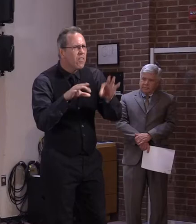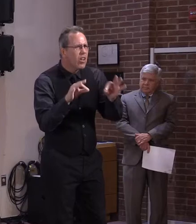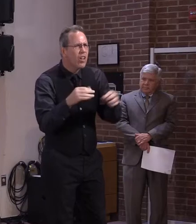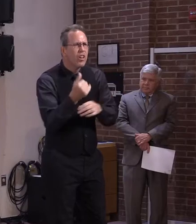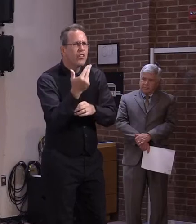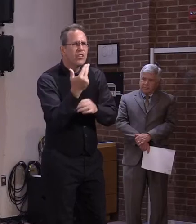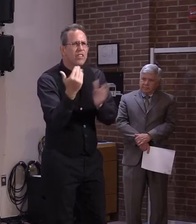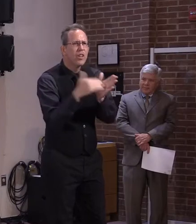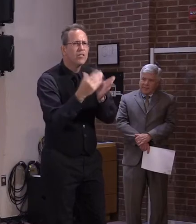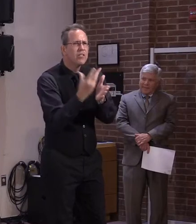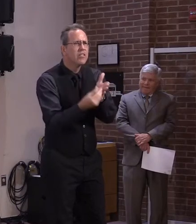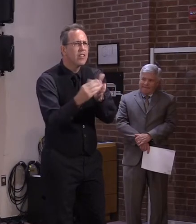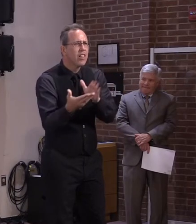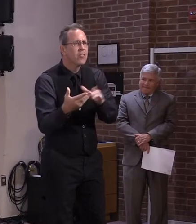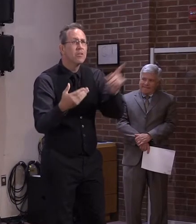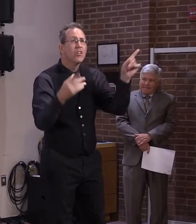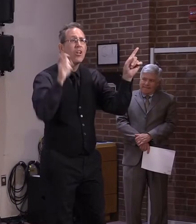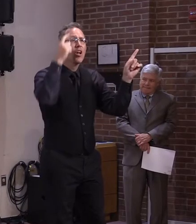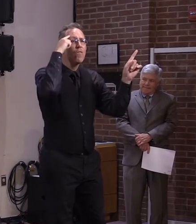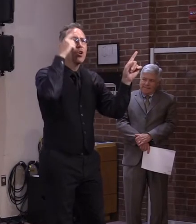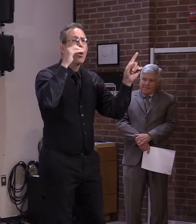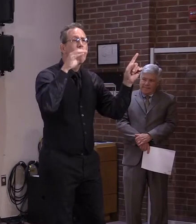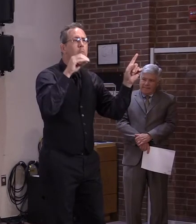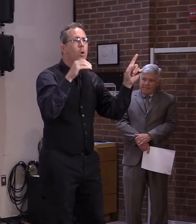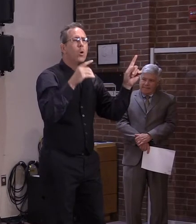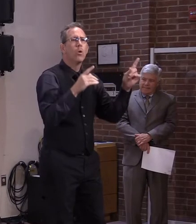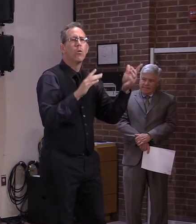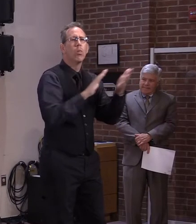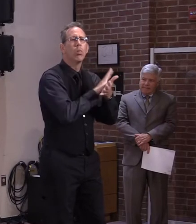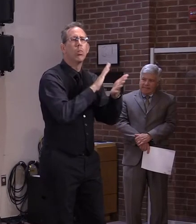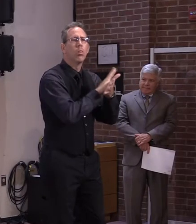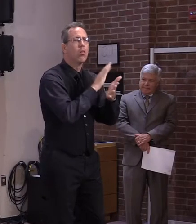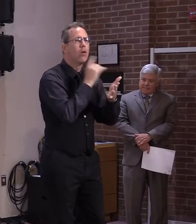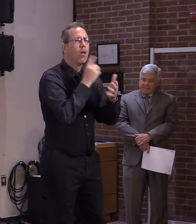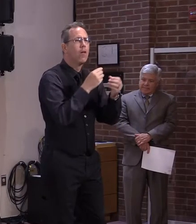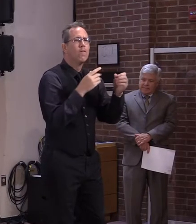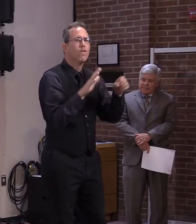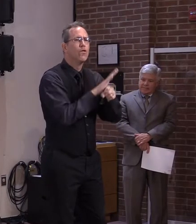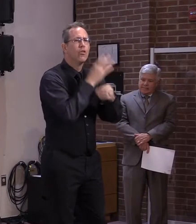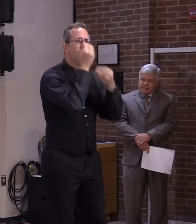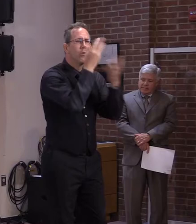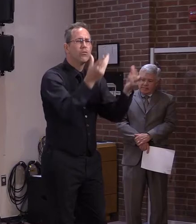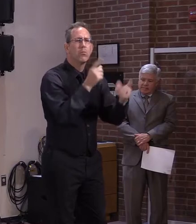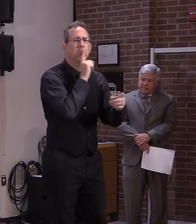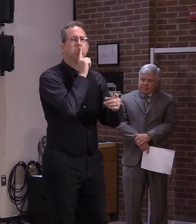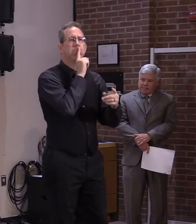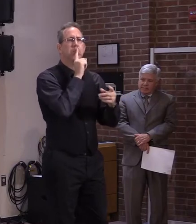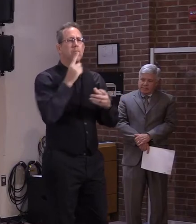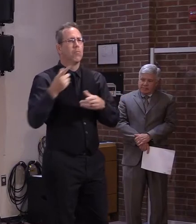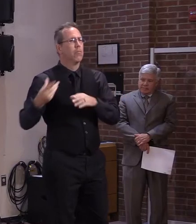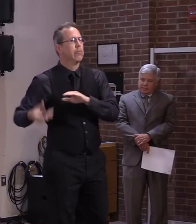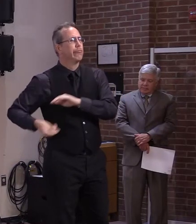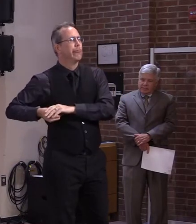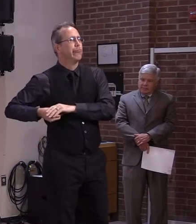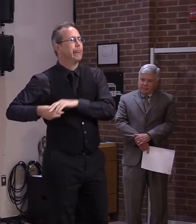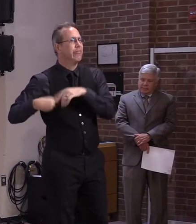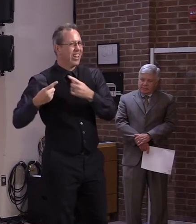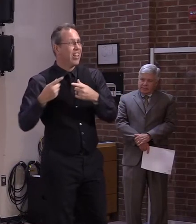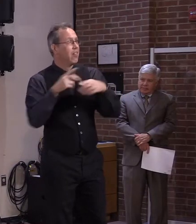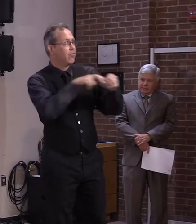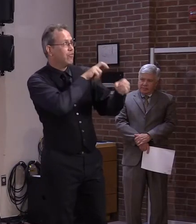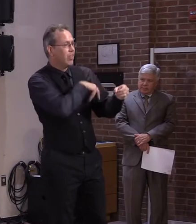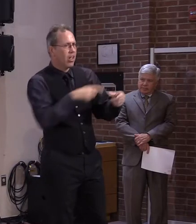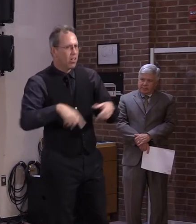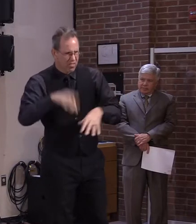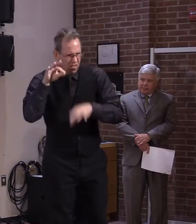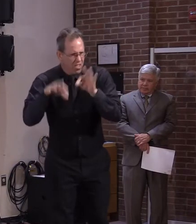numbers. And Vermonters get lots of numbers thrown at them each week at this press conference. I'm wondering, you as